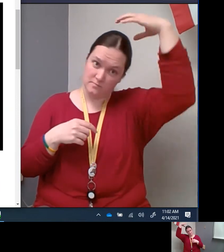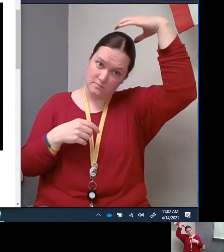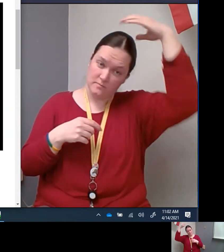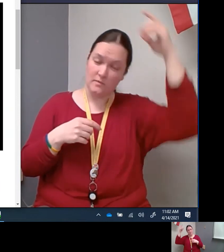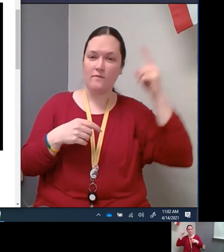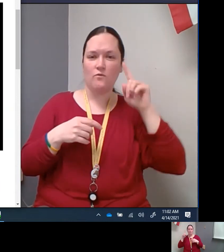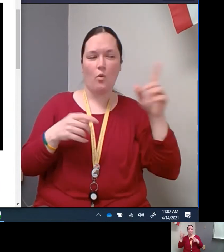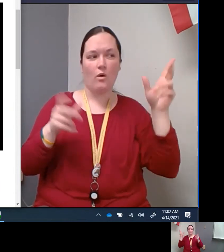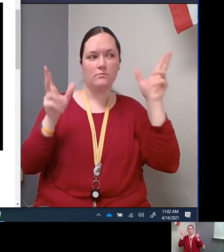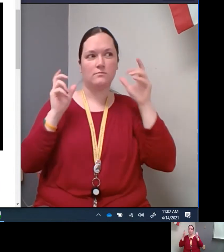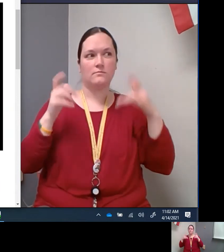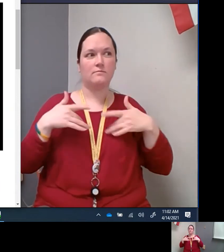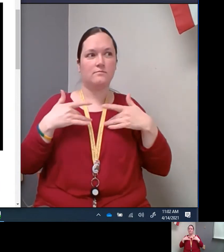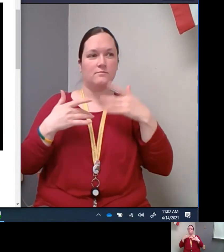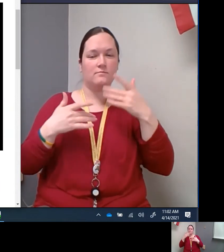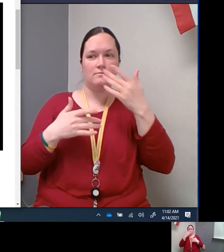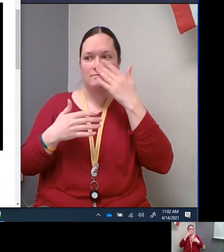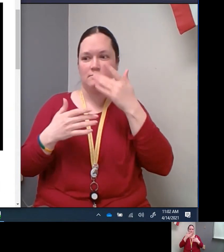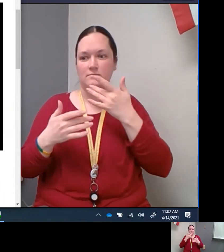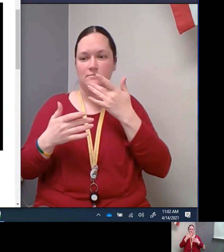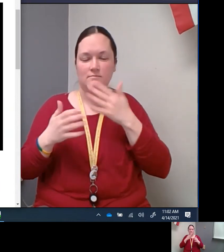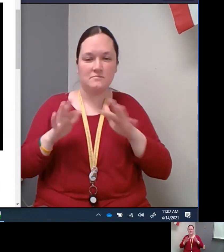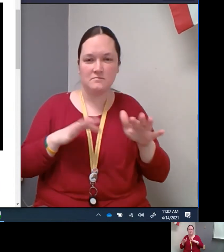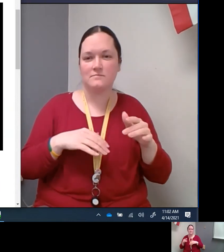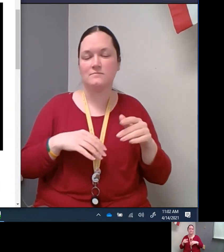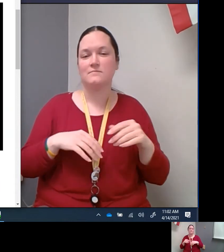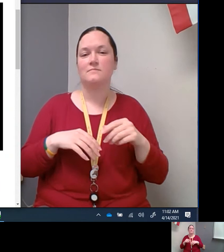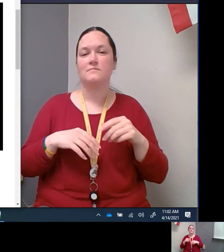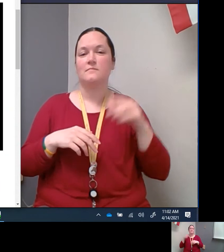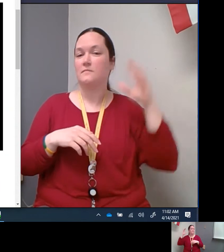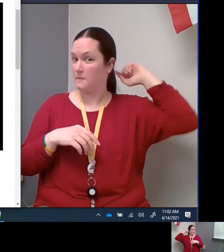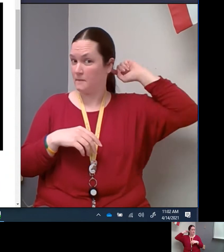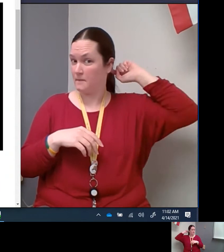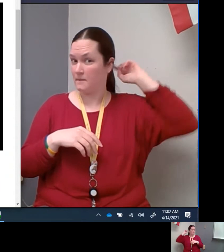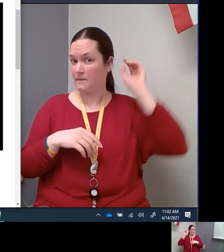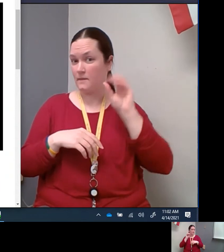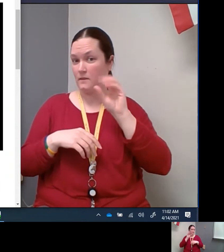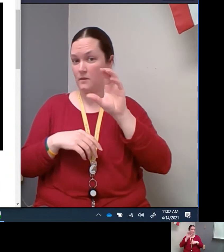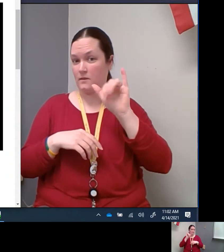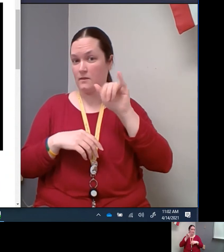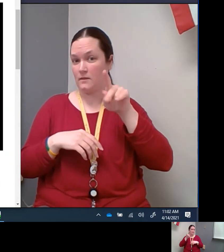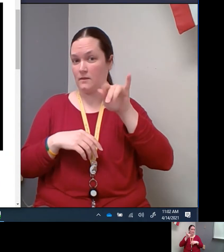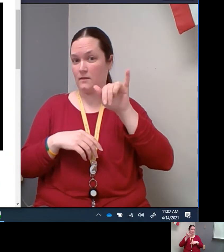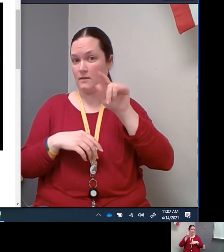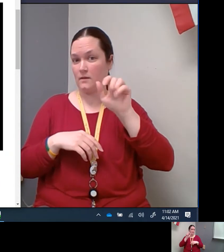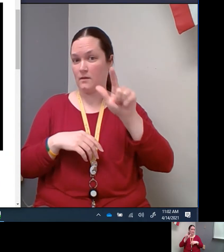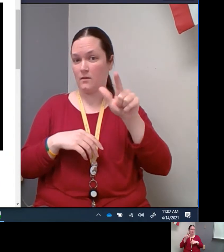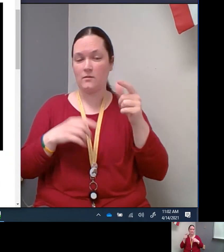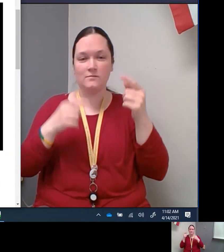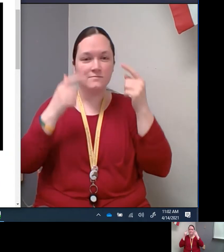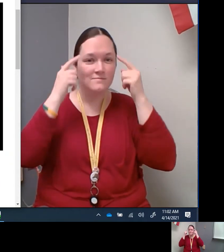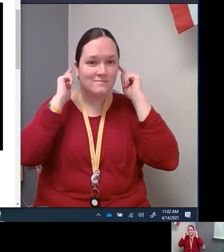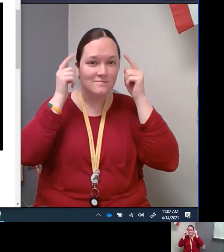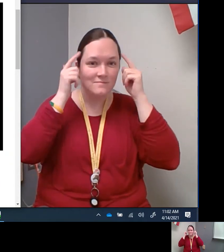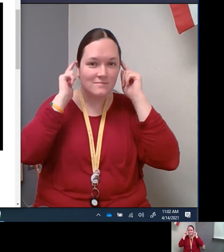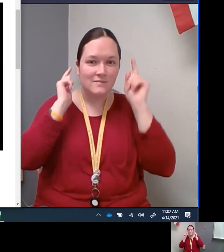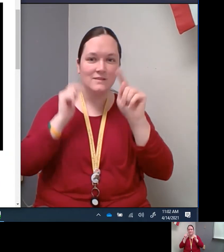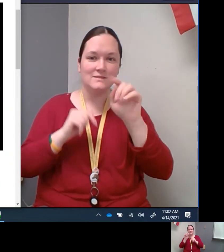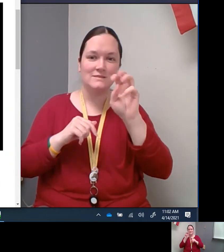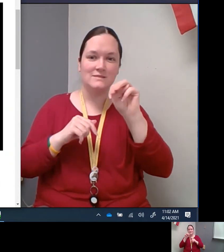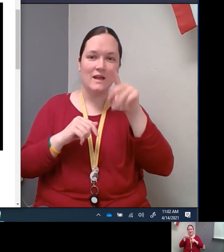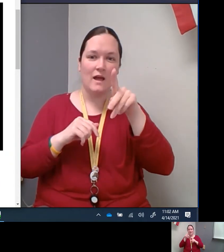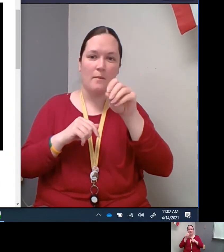to be sensation of the environment. What about at the end? Do you remember that? That's called the occipital. And then what about at the bottom? That's the